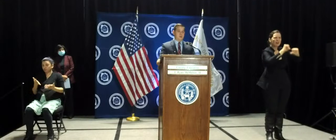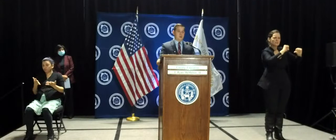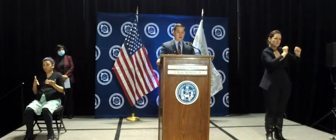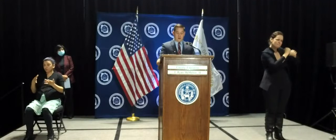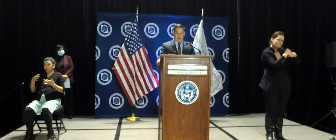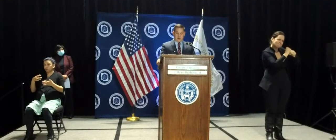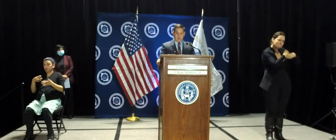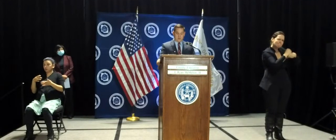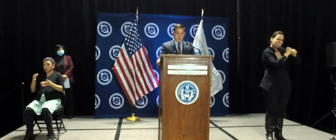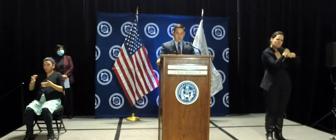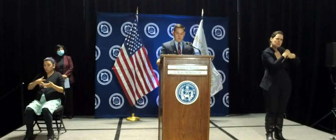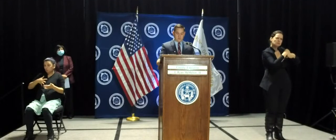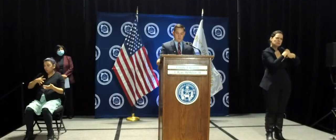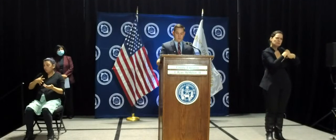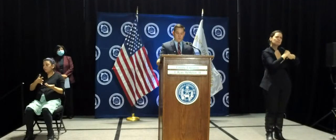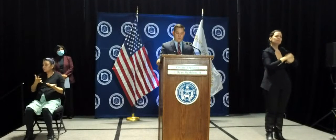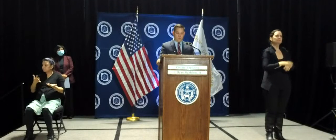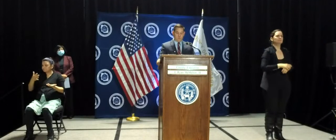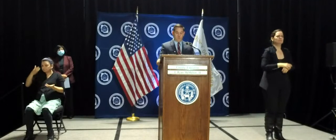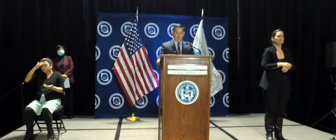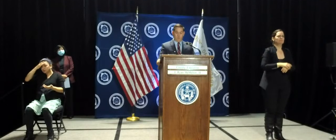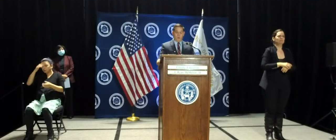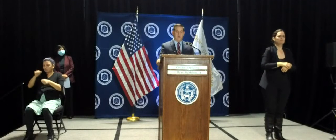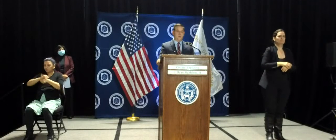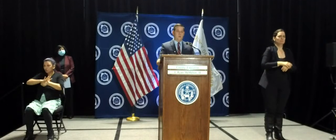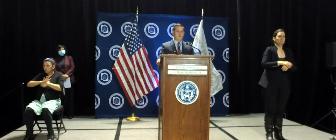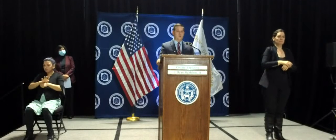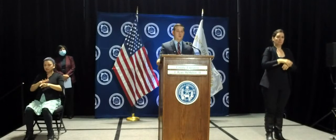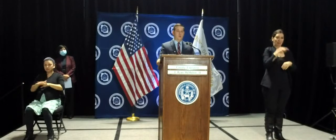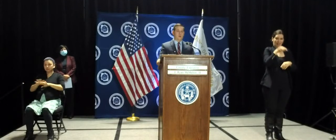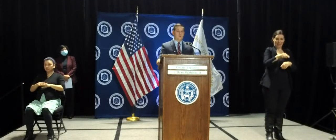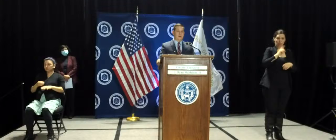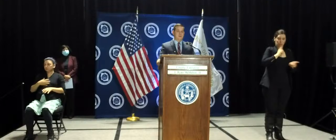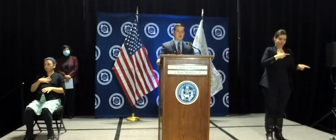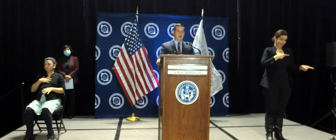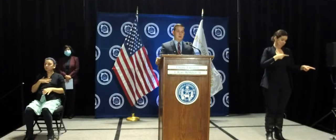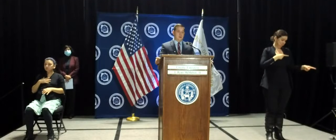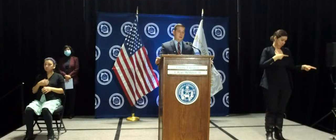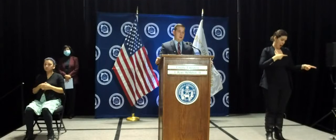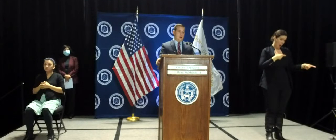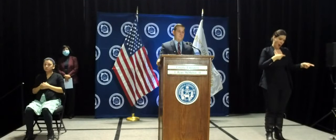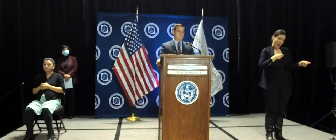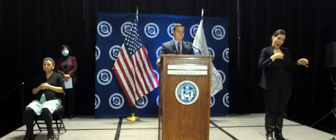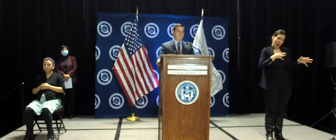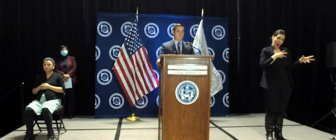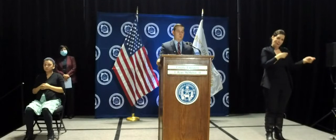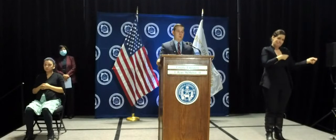themselves. I think it's one of the most historic events that